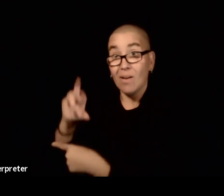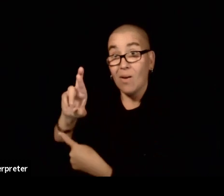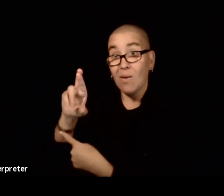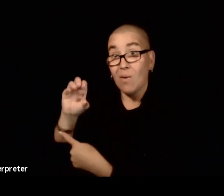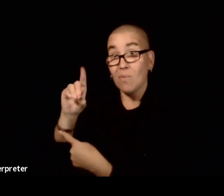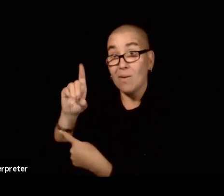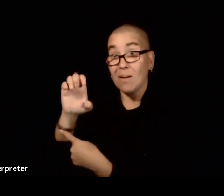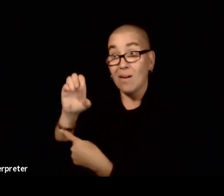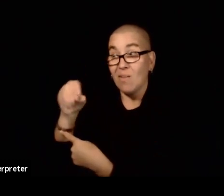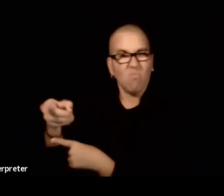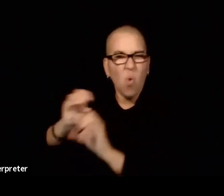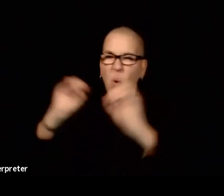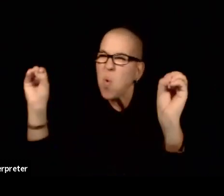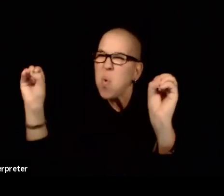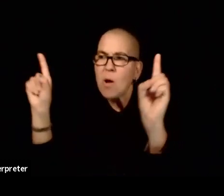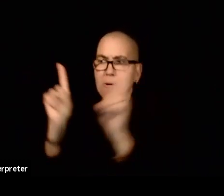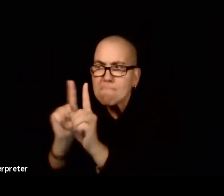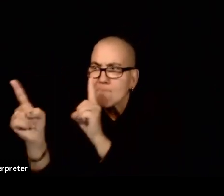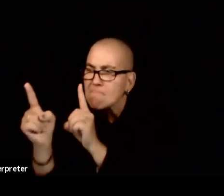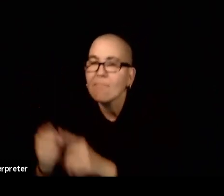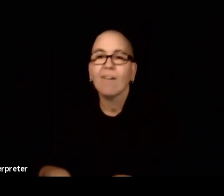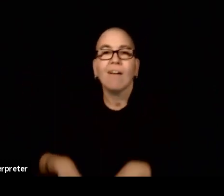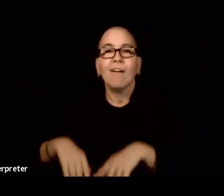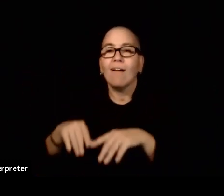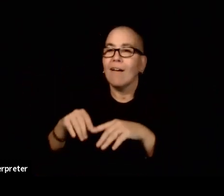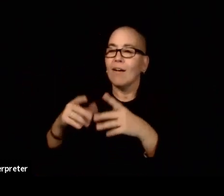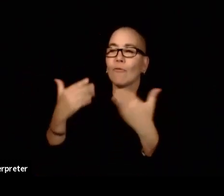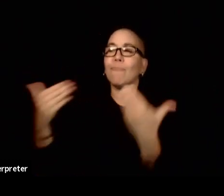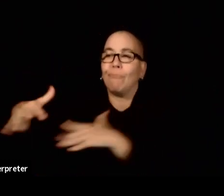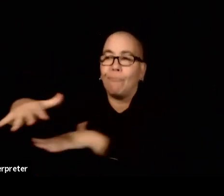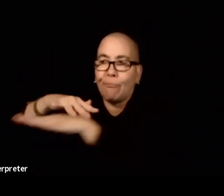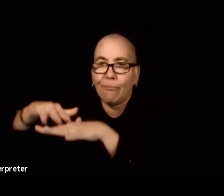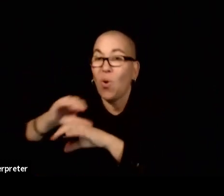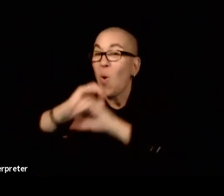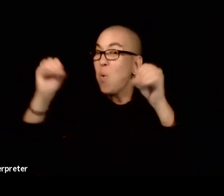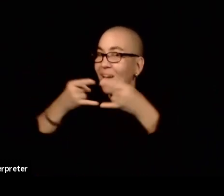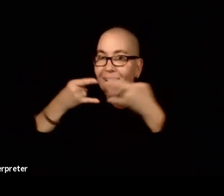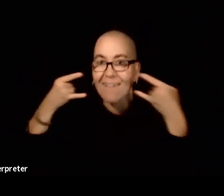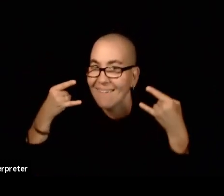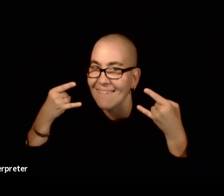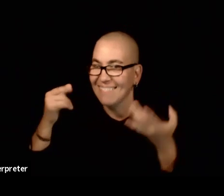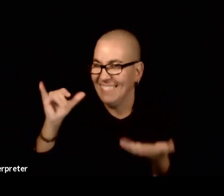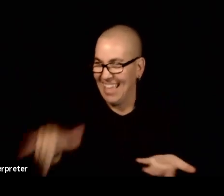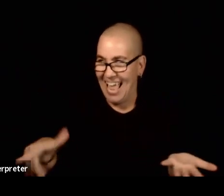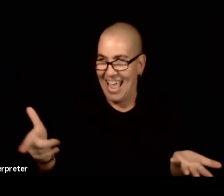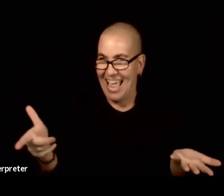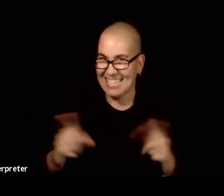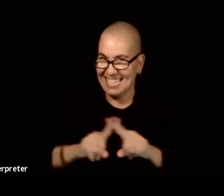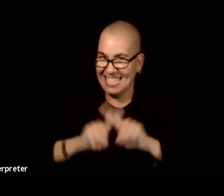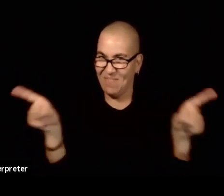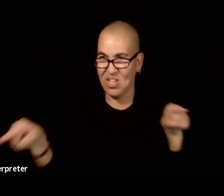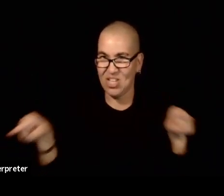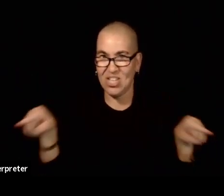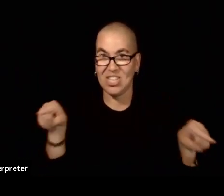masks. And while not everyone who was involved in mass gatherings in late May and early June wore masks,